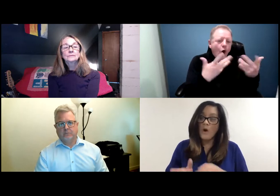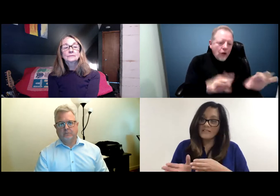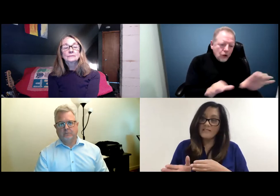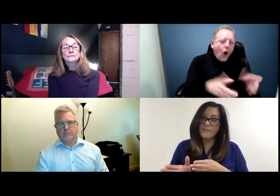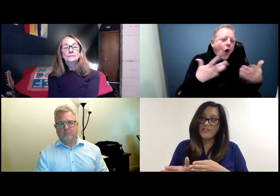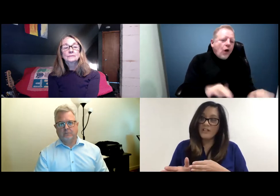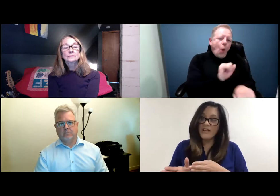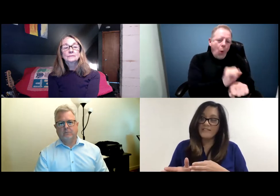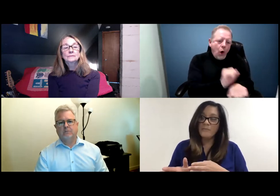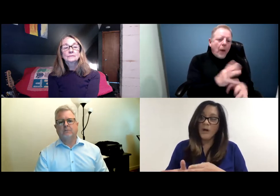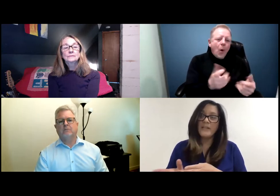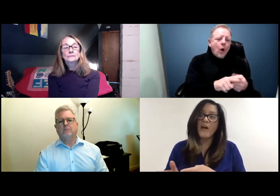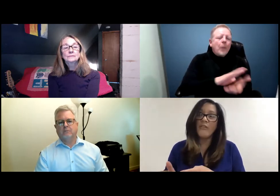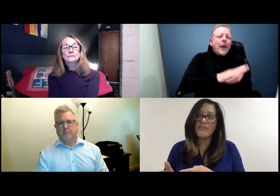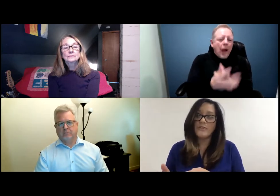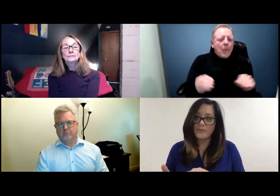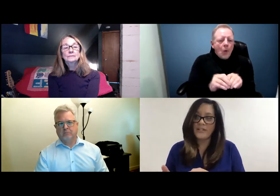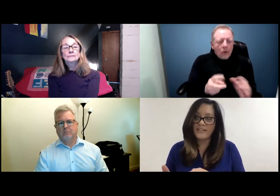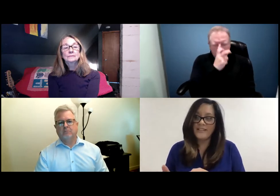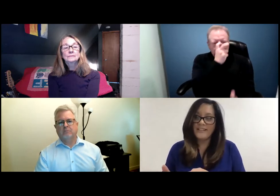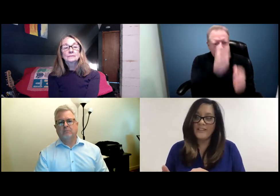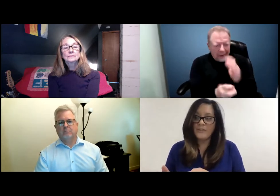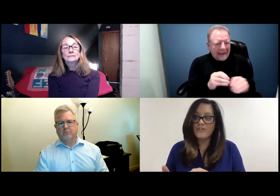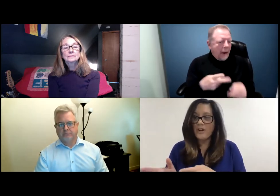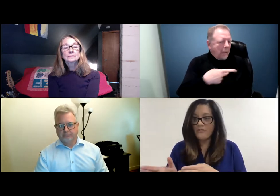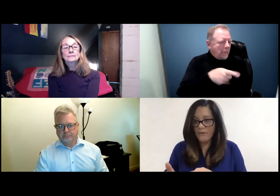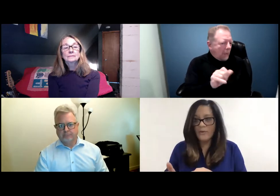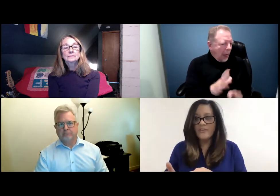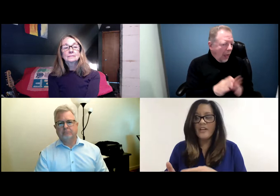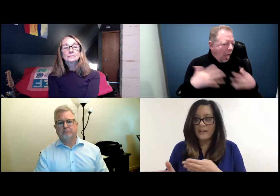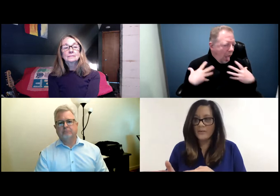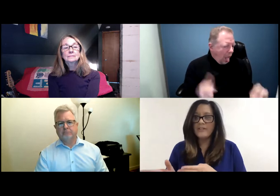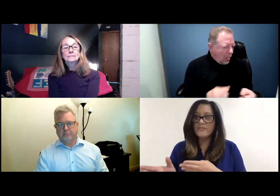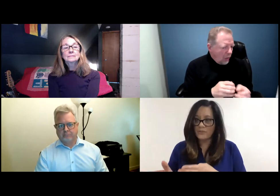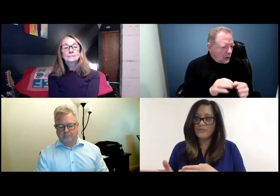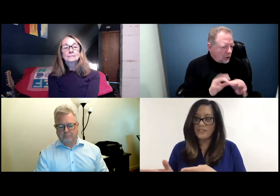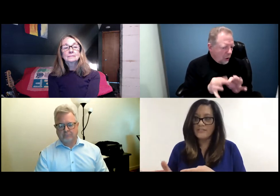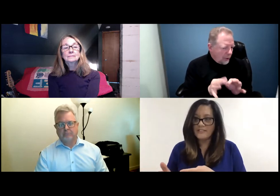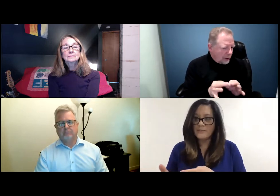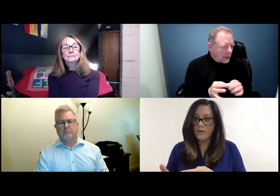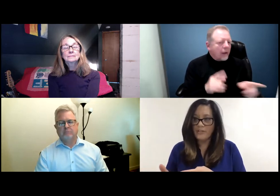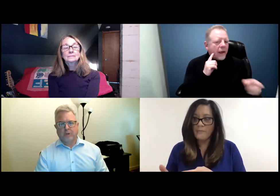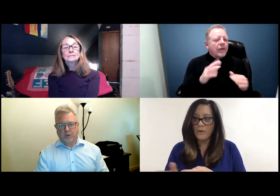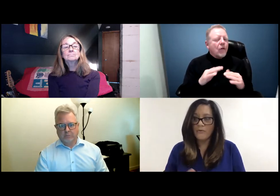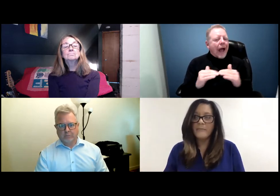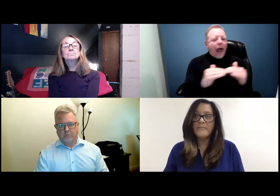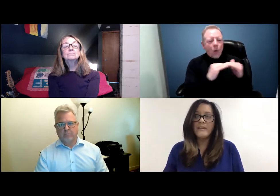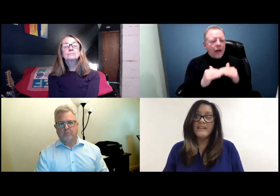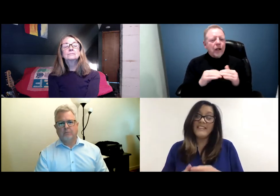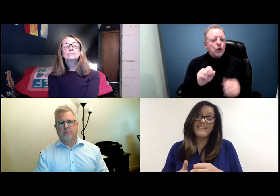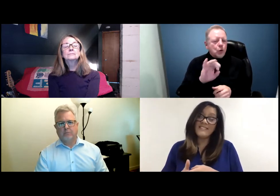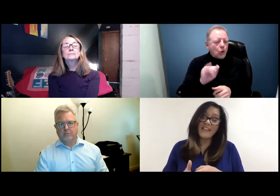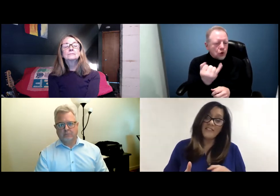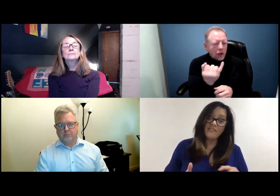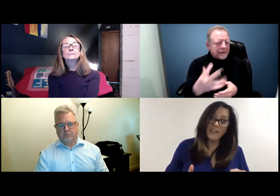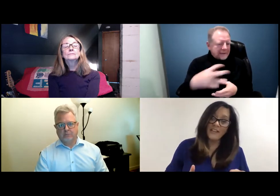but want to specialize in public health interpreting. And there'll be a strong focus on equity and social justice as a part of that program.